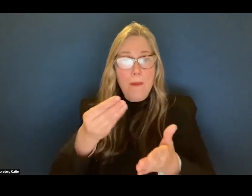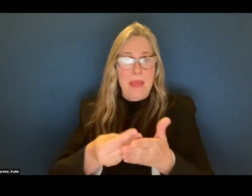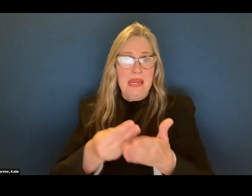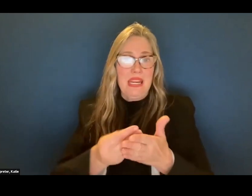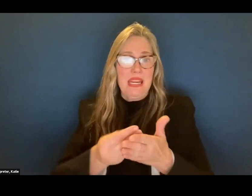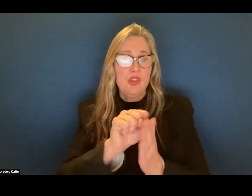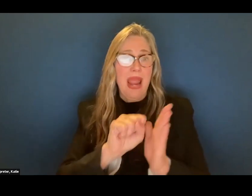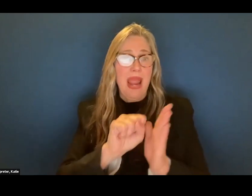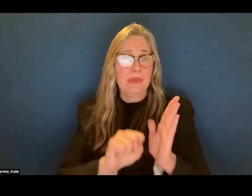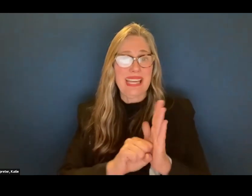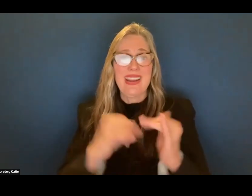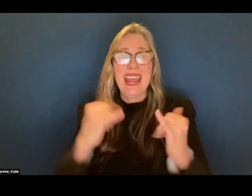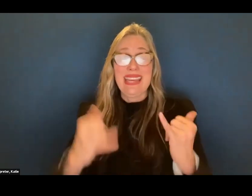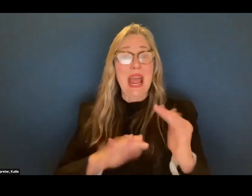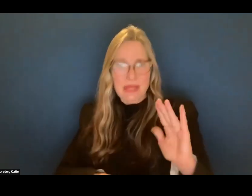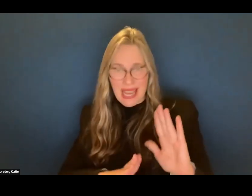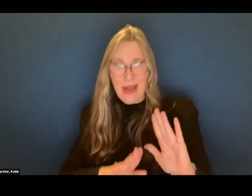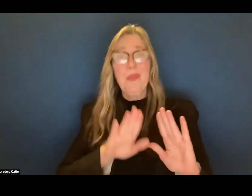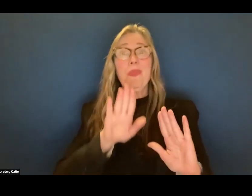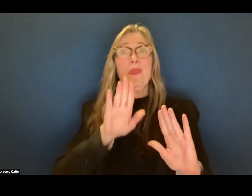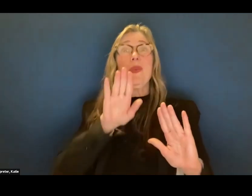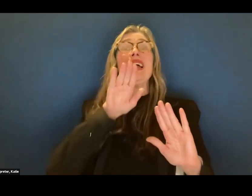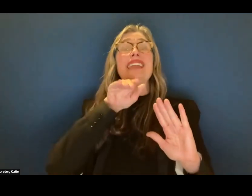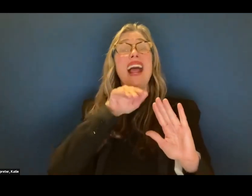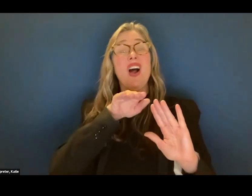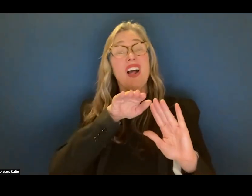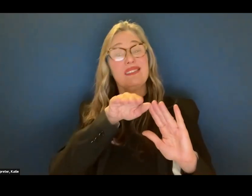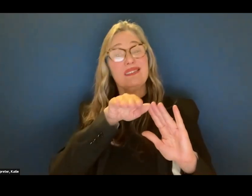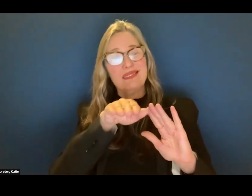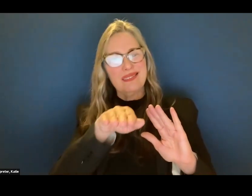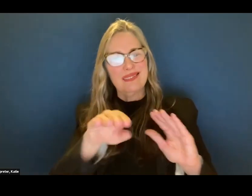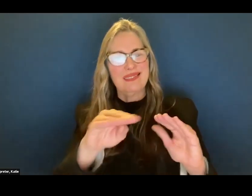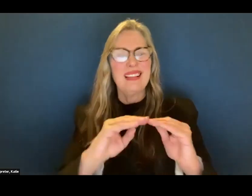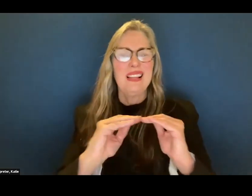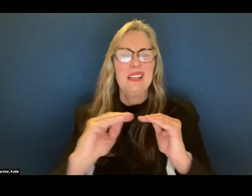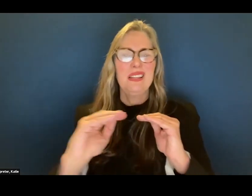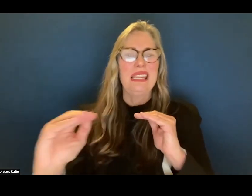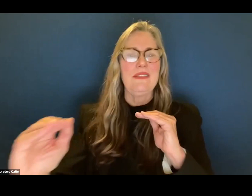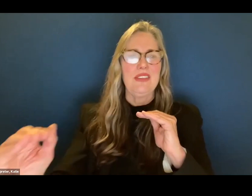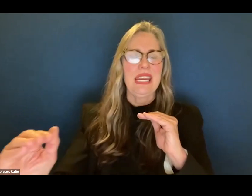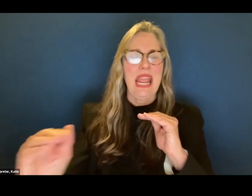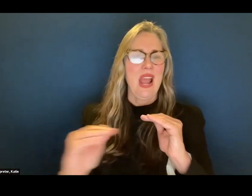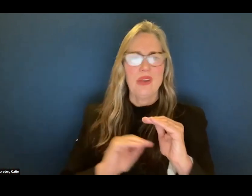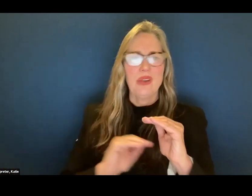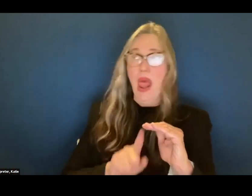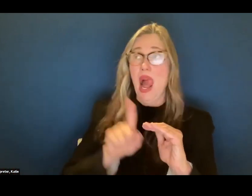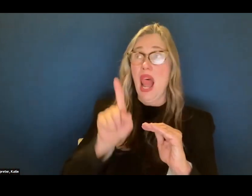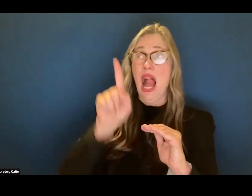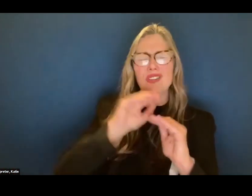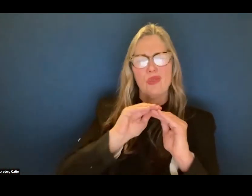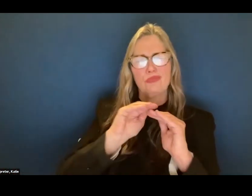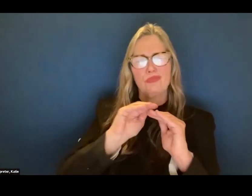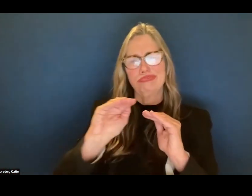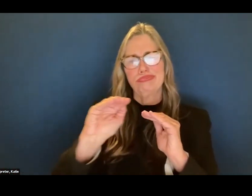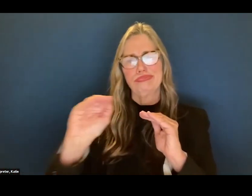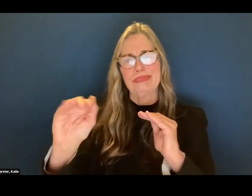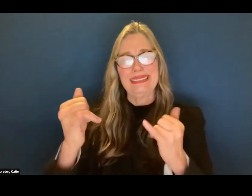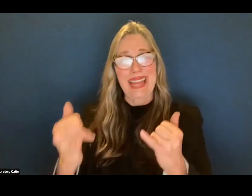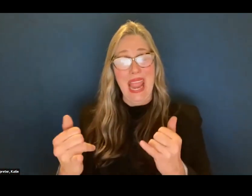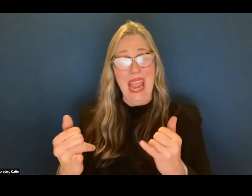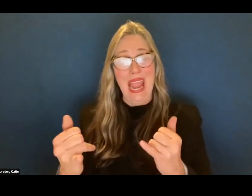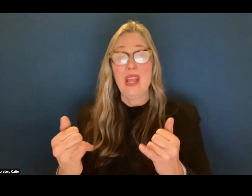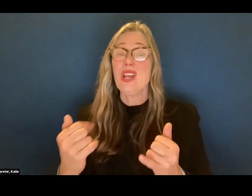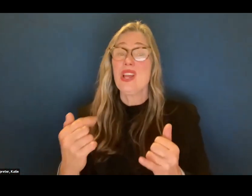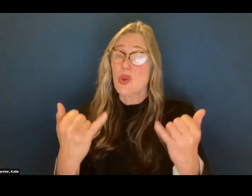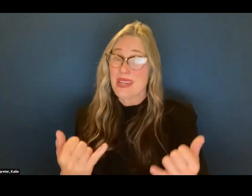lot of that is kind of evening out now. We're kind of getting back to normal times. So because of that, our state revenue is projected to